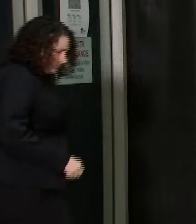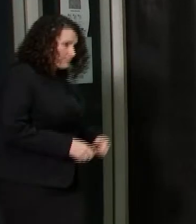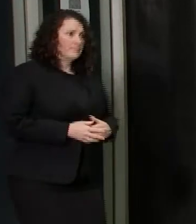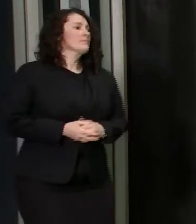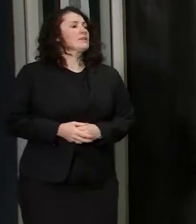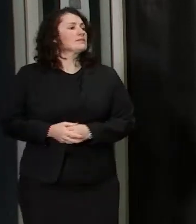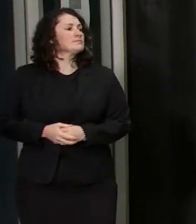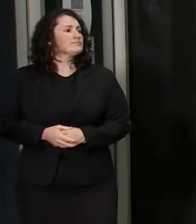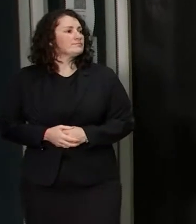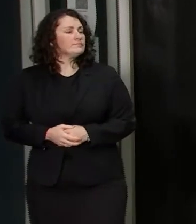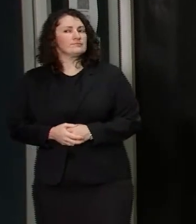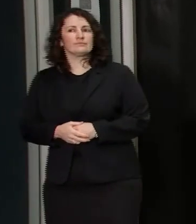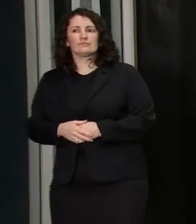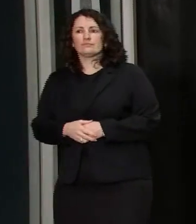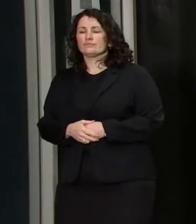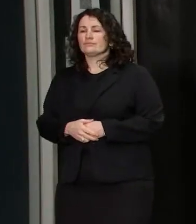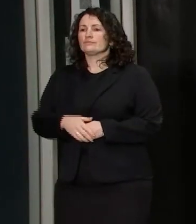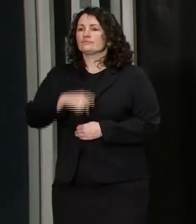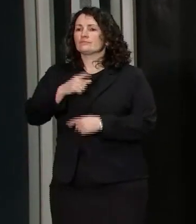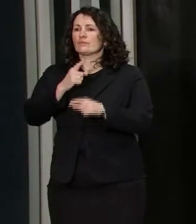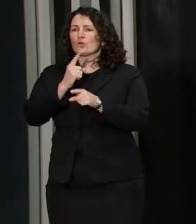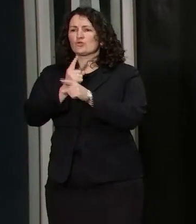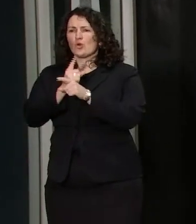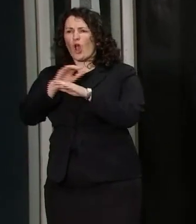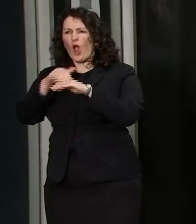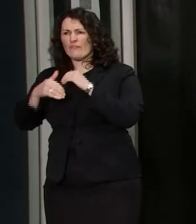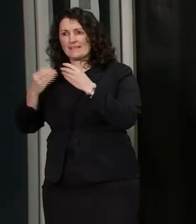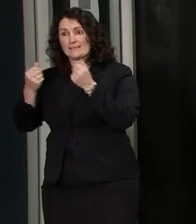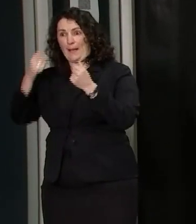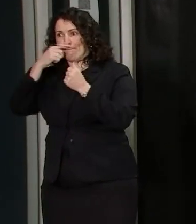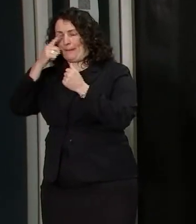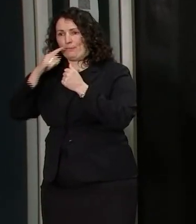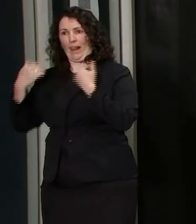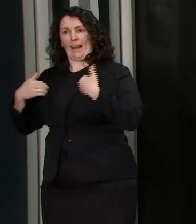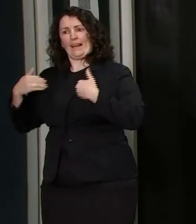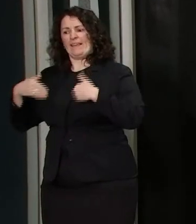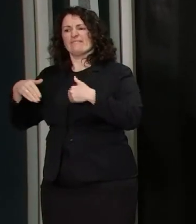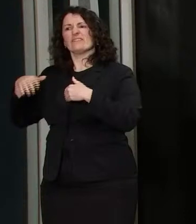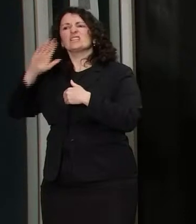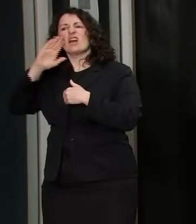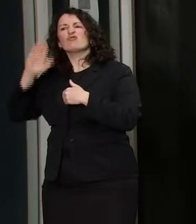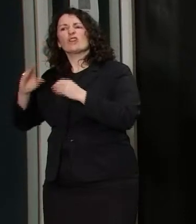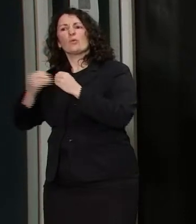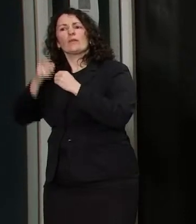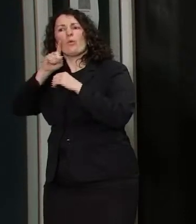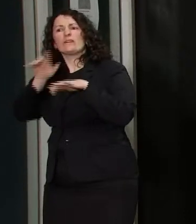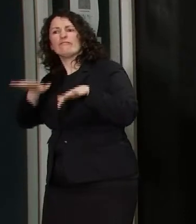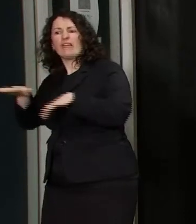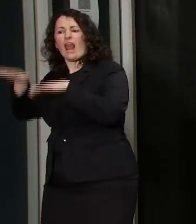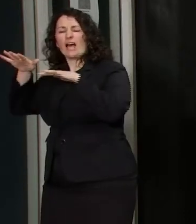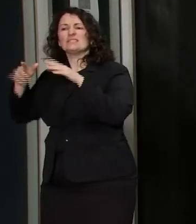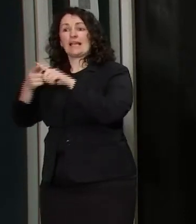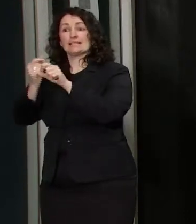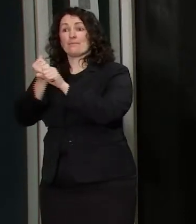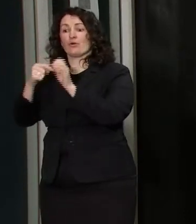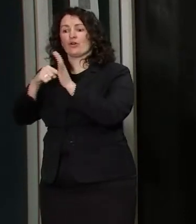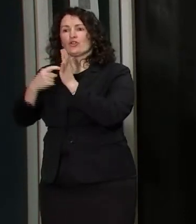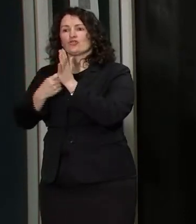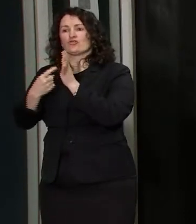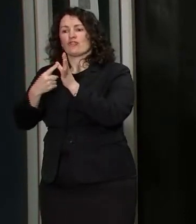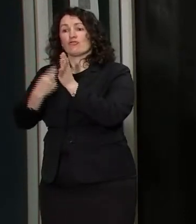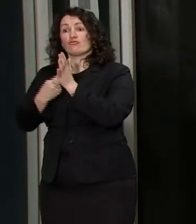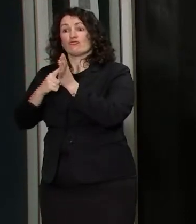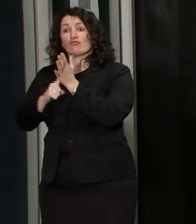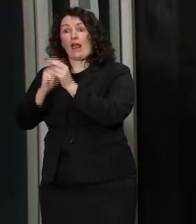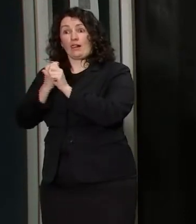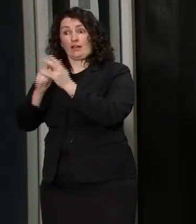just reissued the Evacuate Now order for Traralgon. How concerned are you, Acting Premier, about that region with flooding to